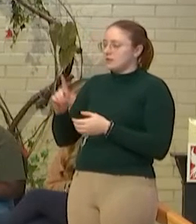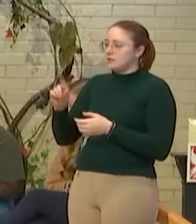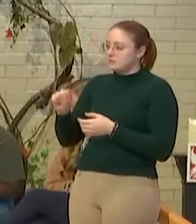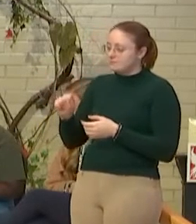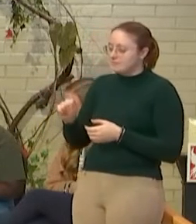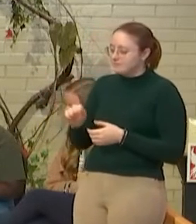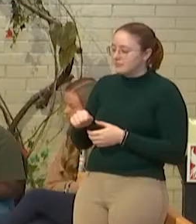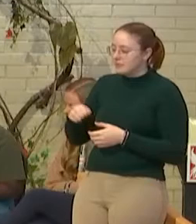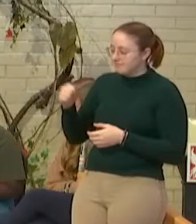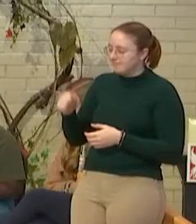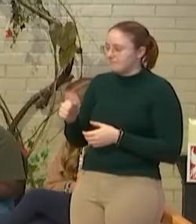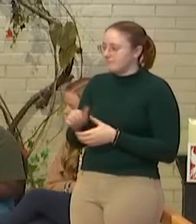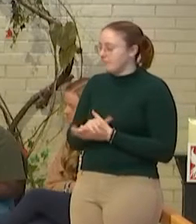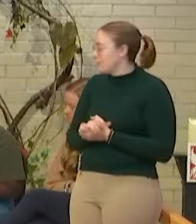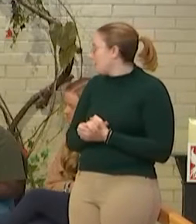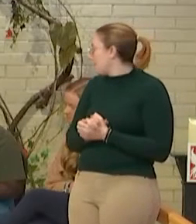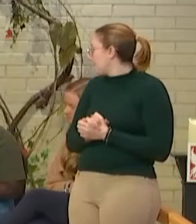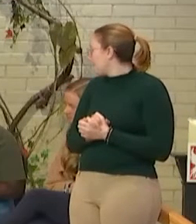accessibility